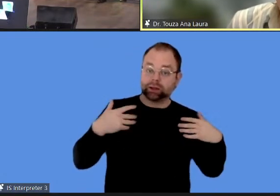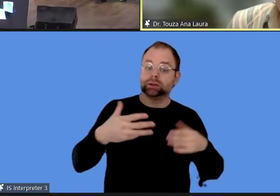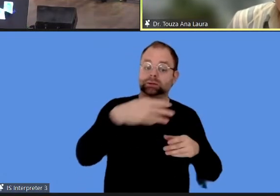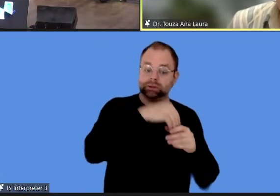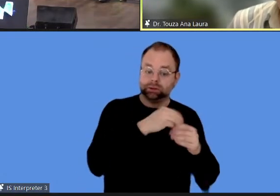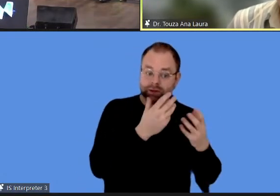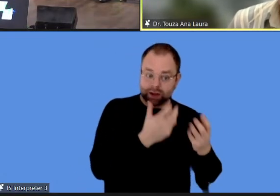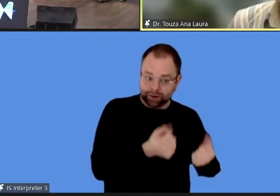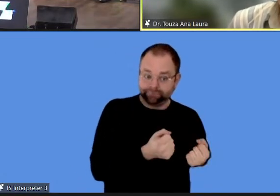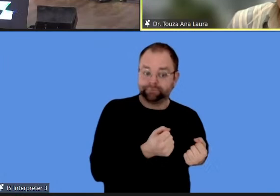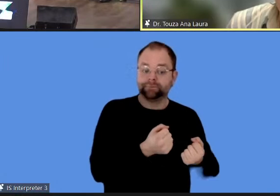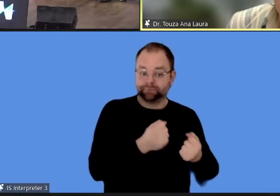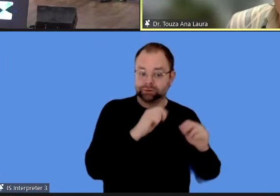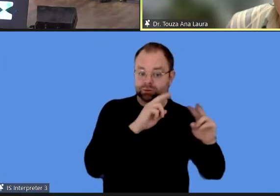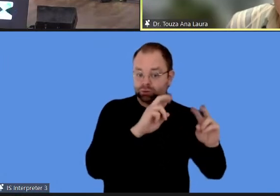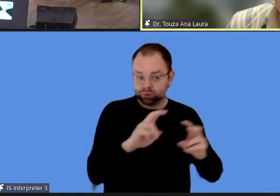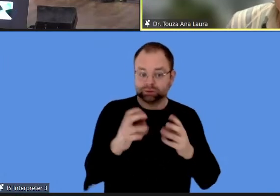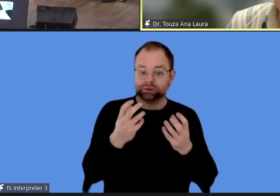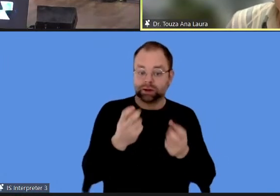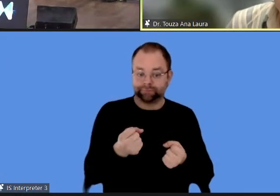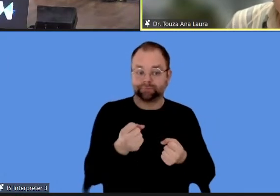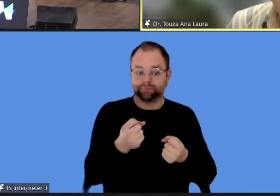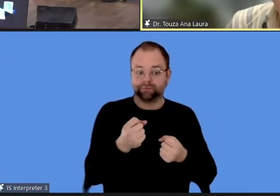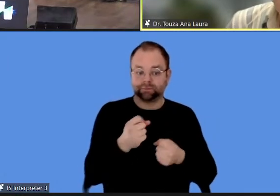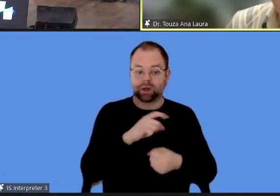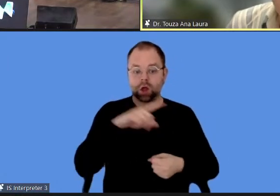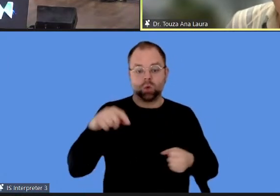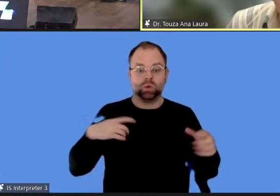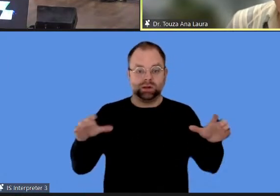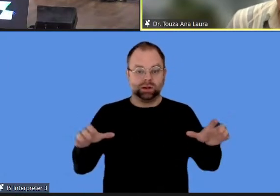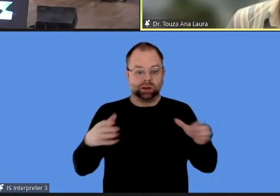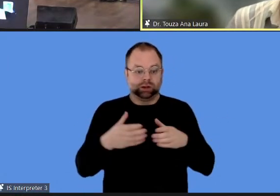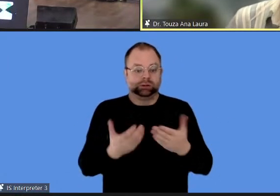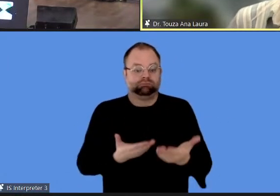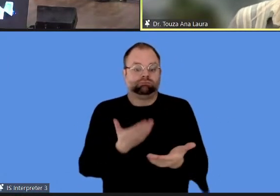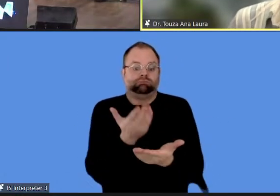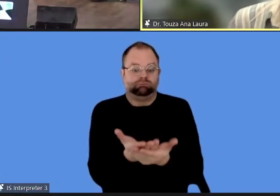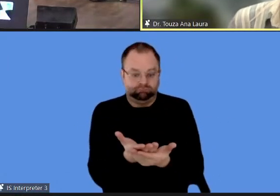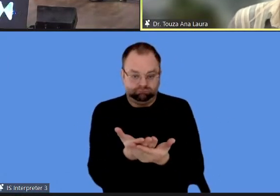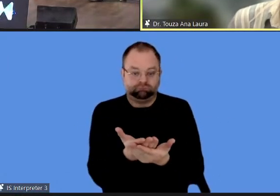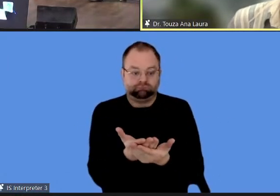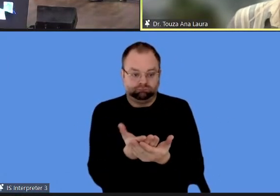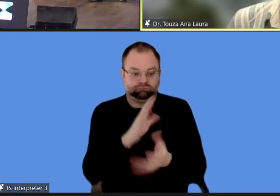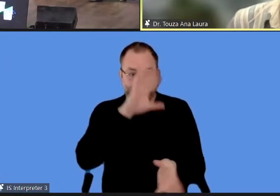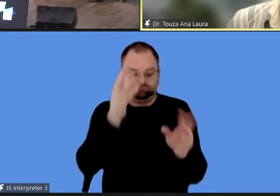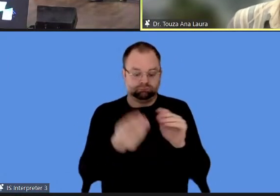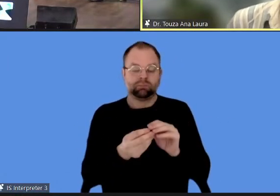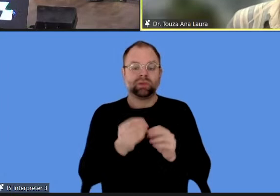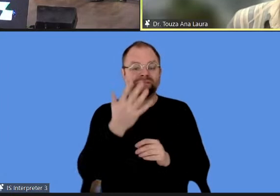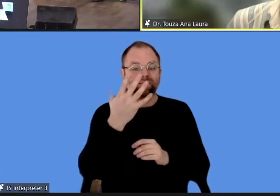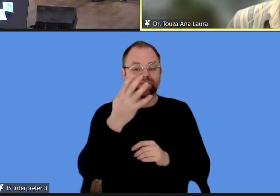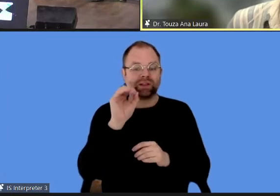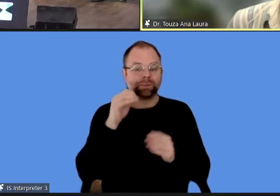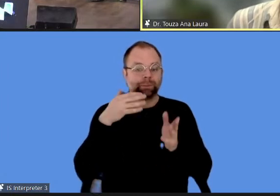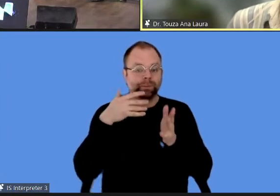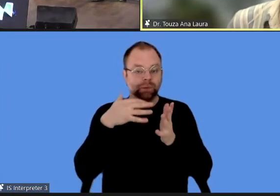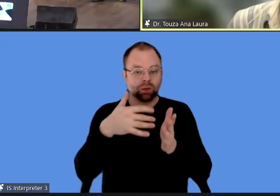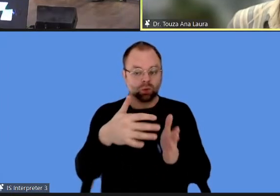the livelihood of around 130,000 people. And we managed